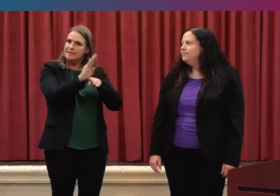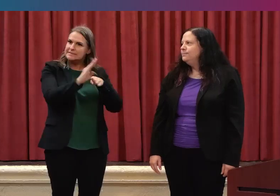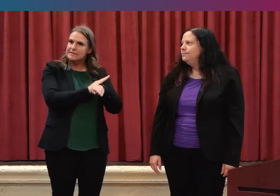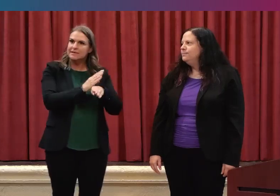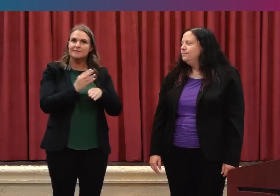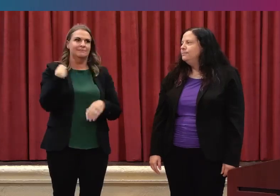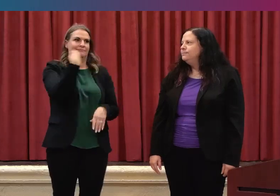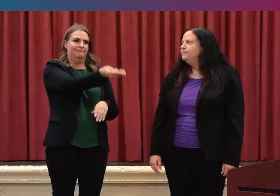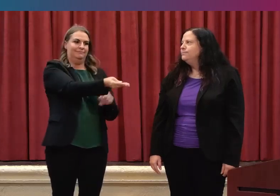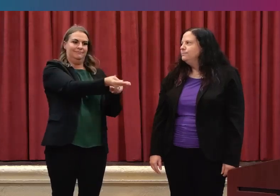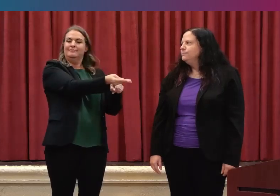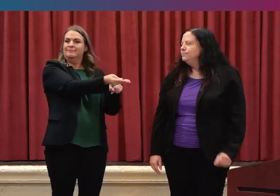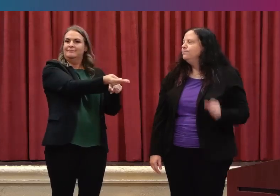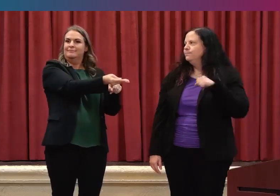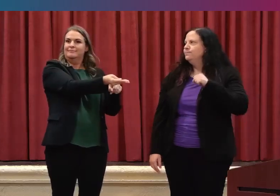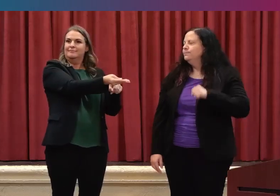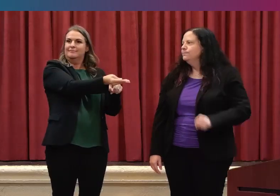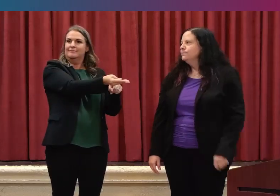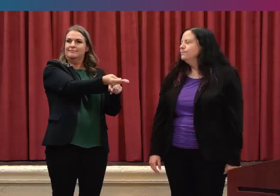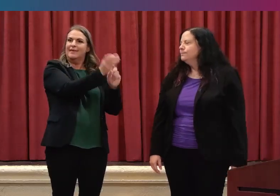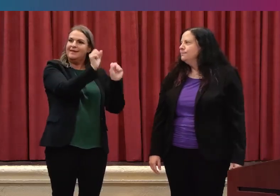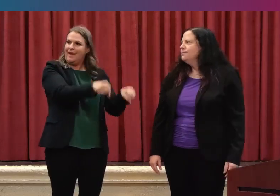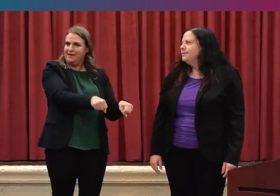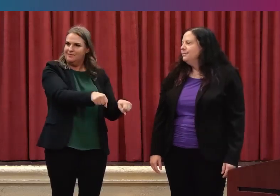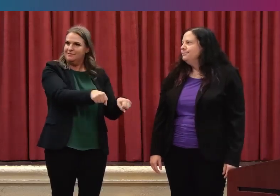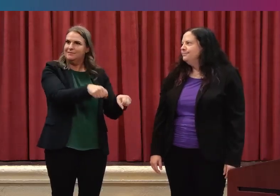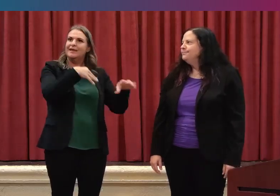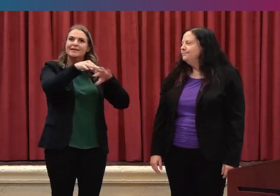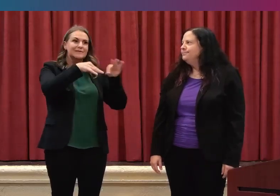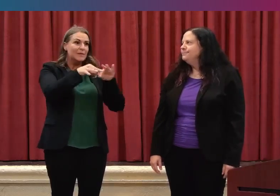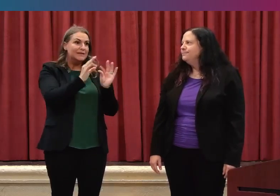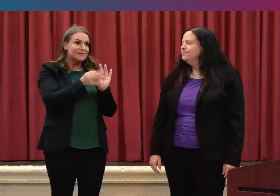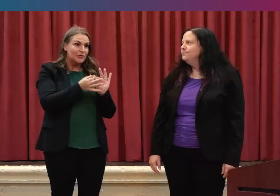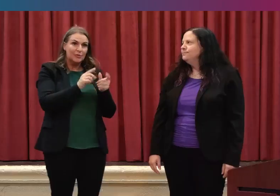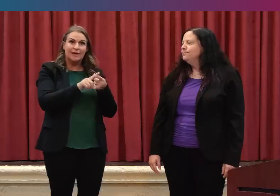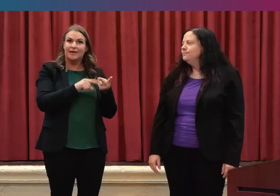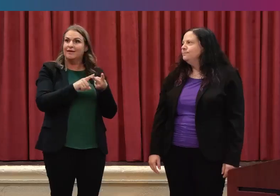interpreting services, regardless of what type of business that is. So